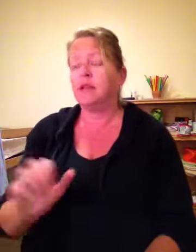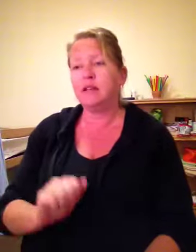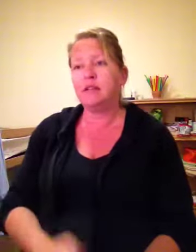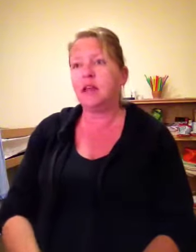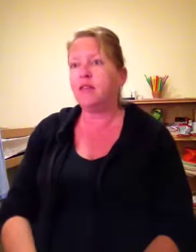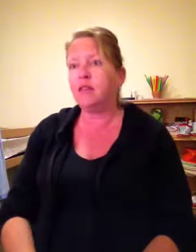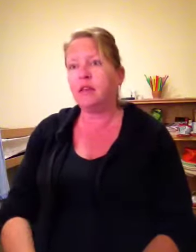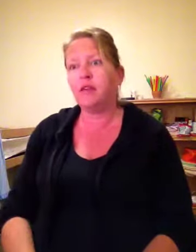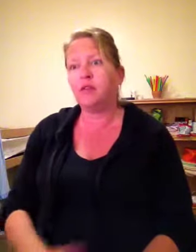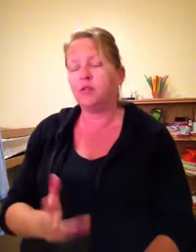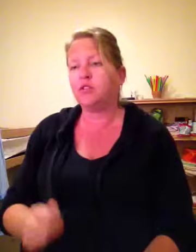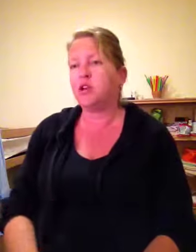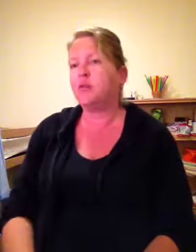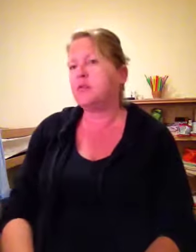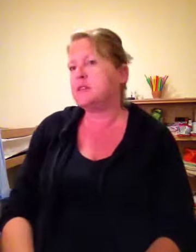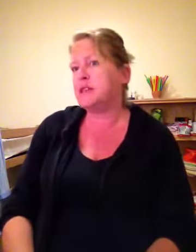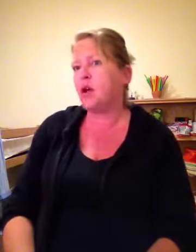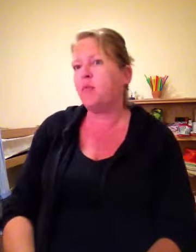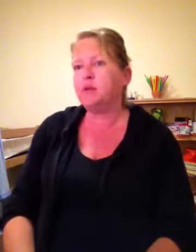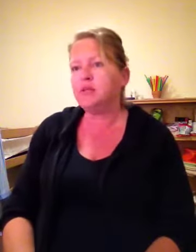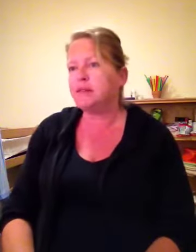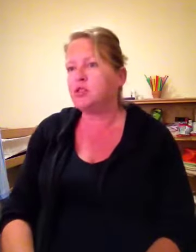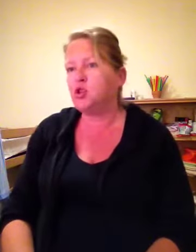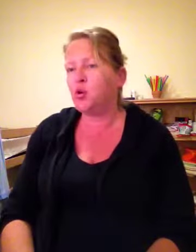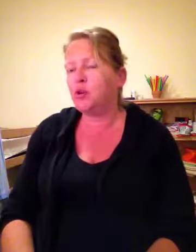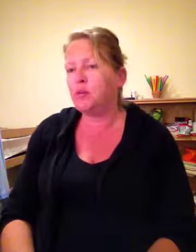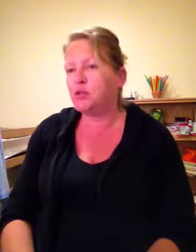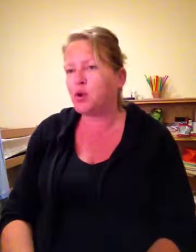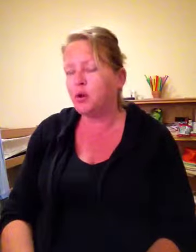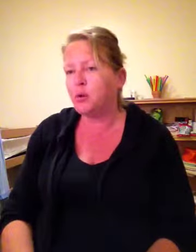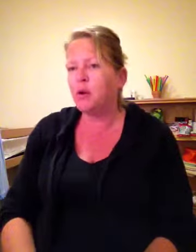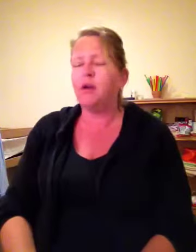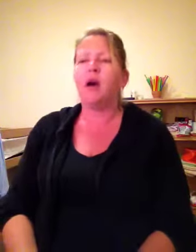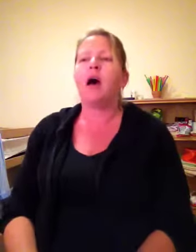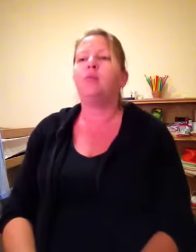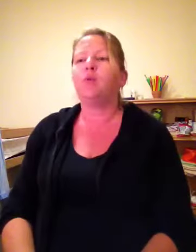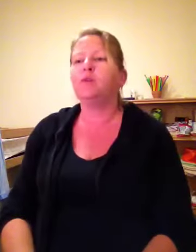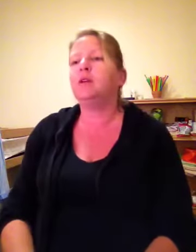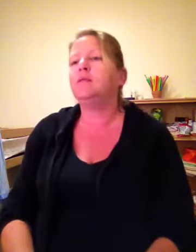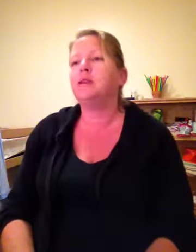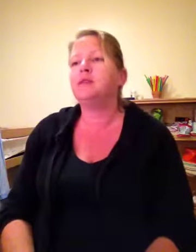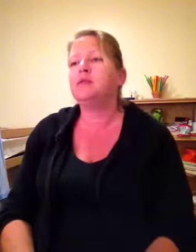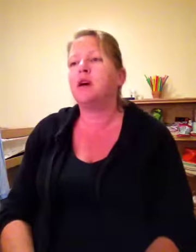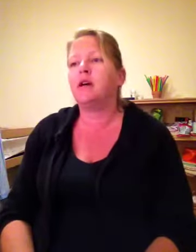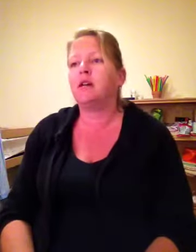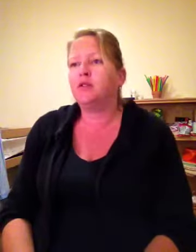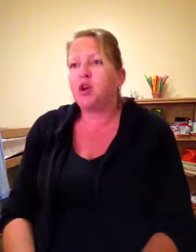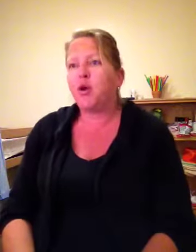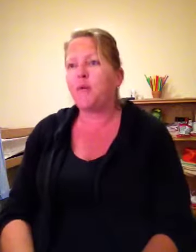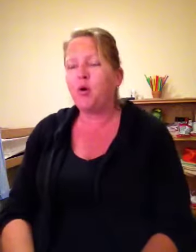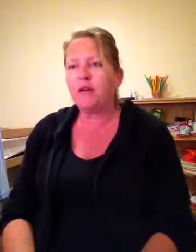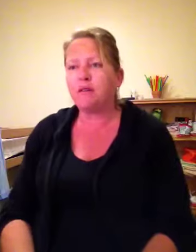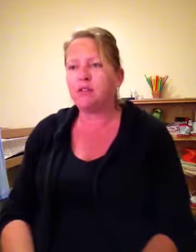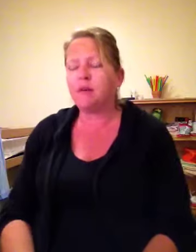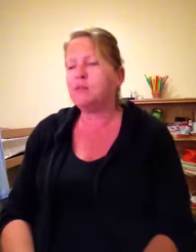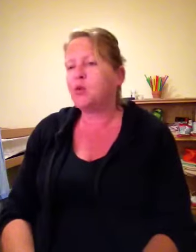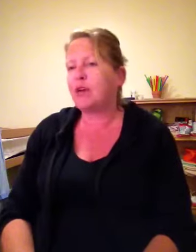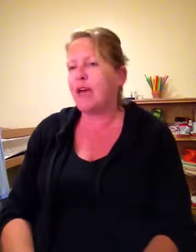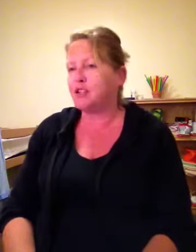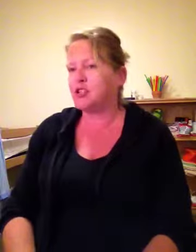Yes, and everything you're sharing with us today almost sounds too good to be true. I'm wondering if there's an ulterior motive or some sort of catch to